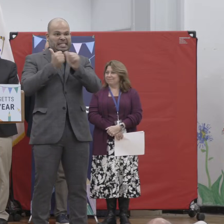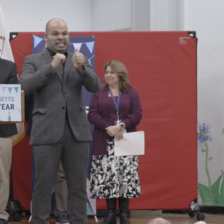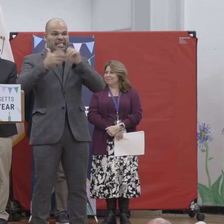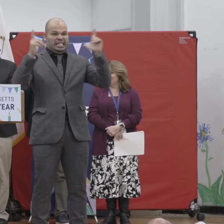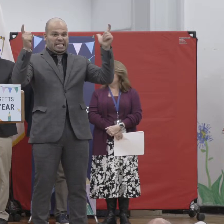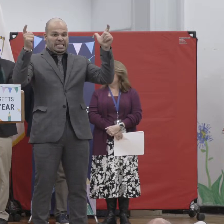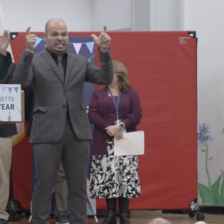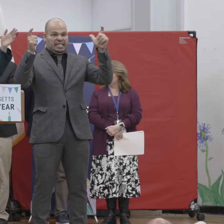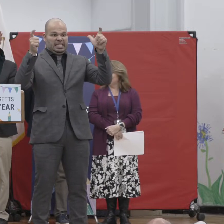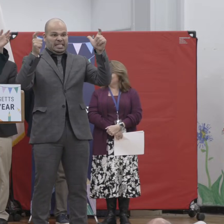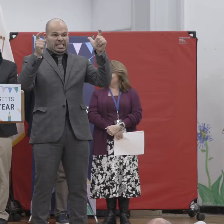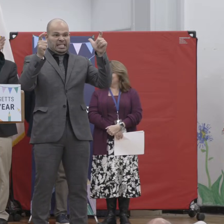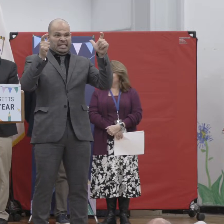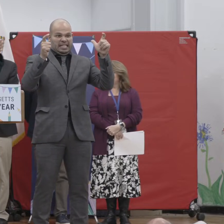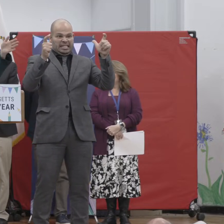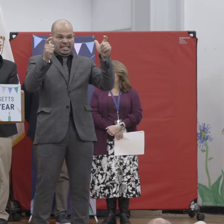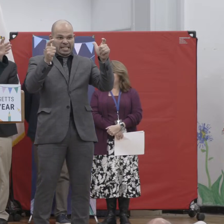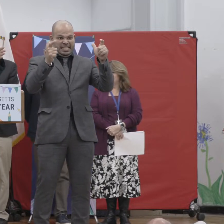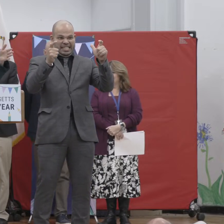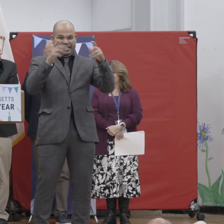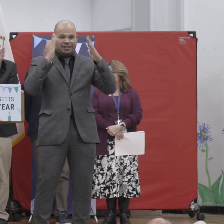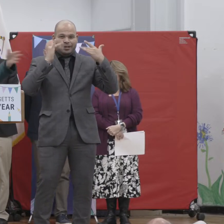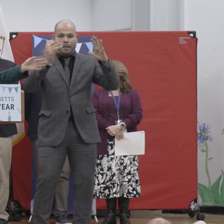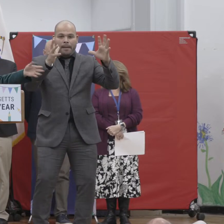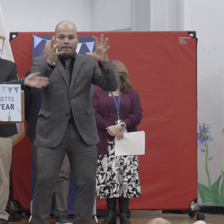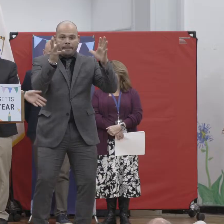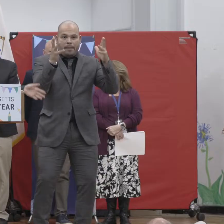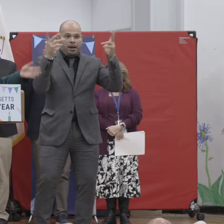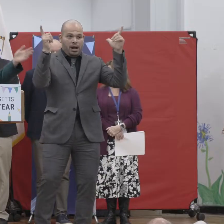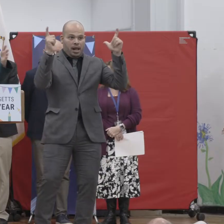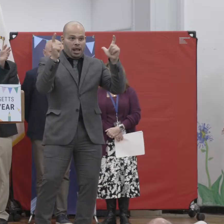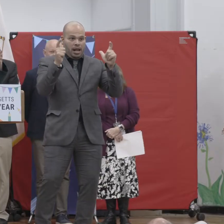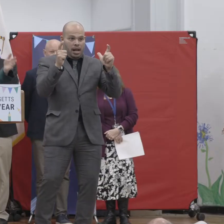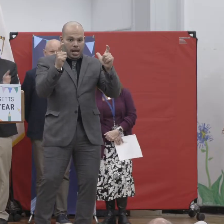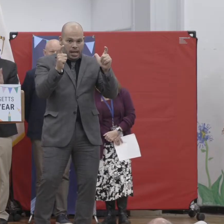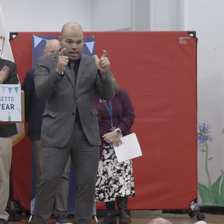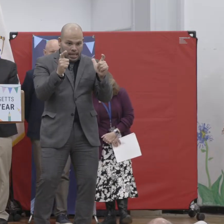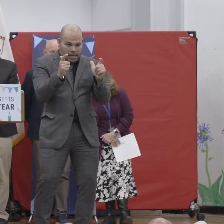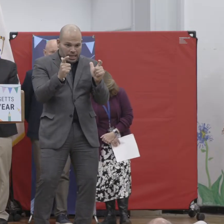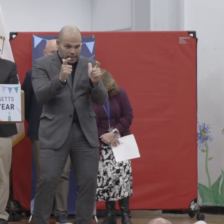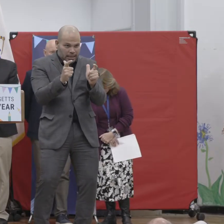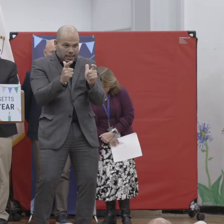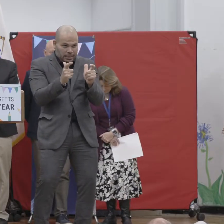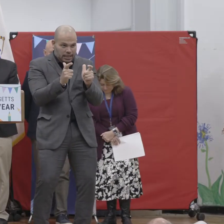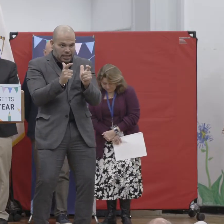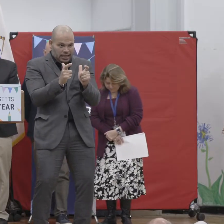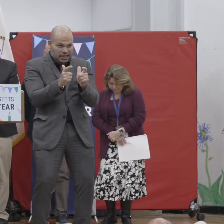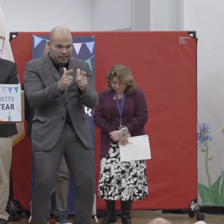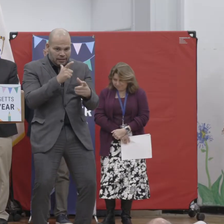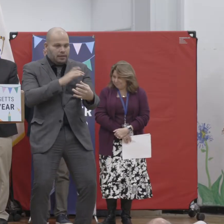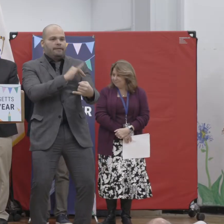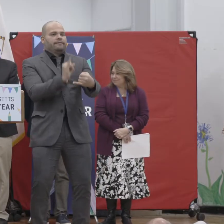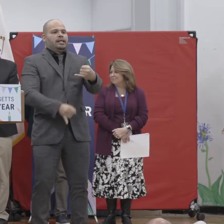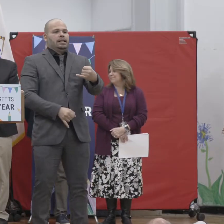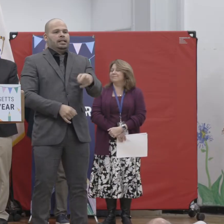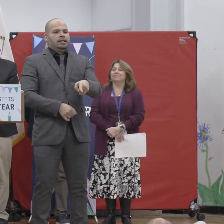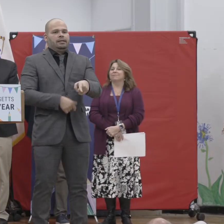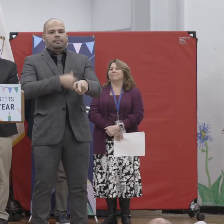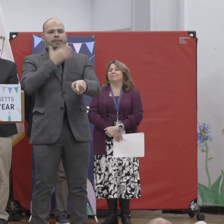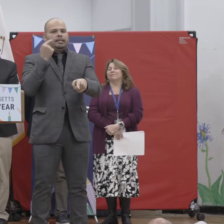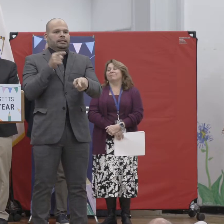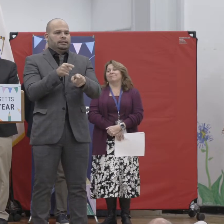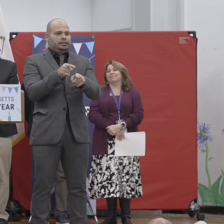Playoff games, right? Eventually you get to, people fall away and then you're left with a group of finalists. And from that group